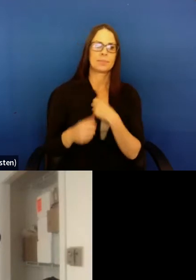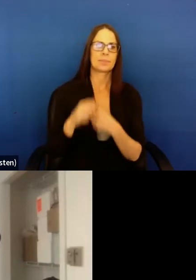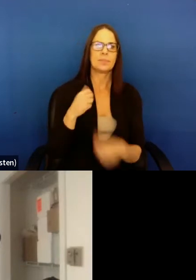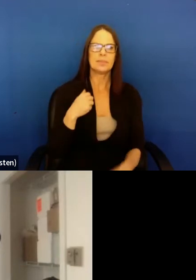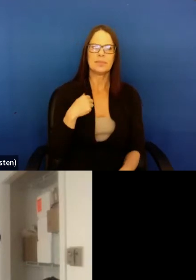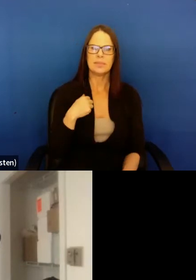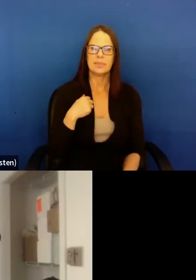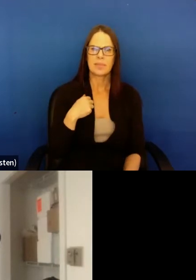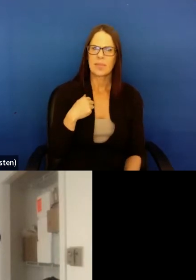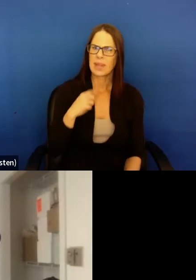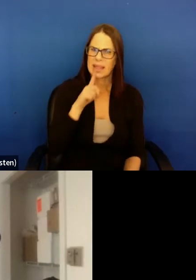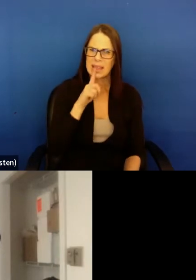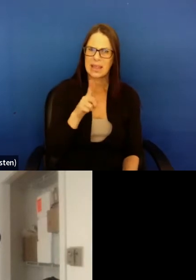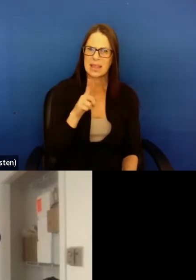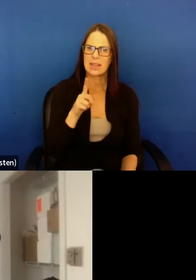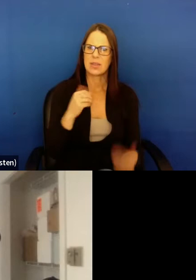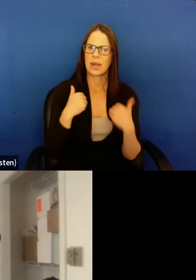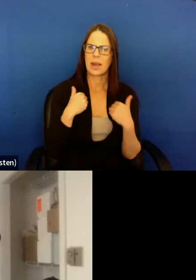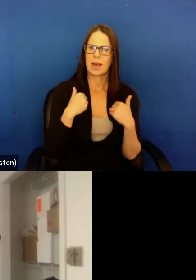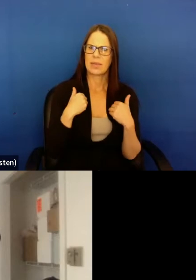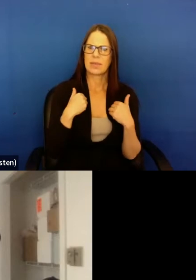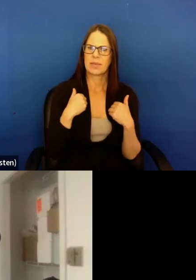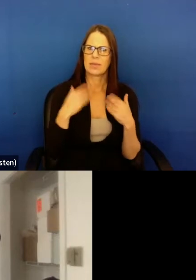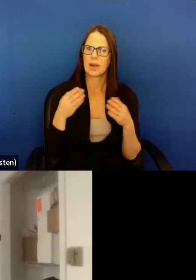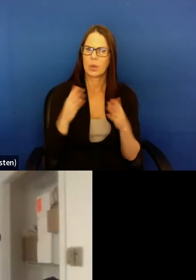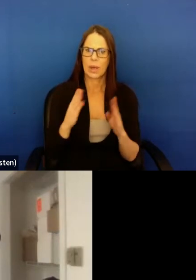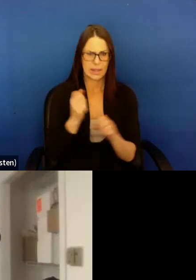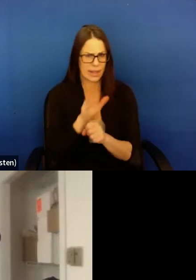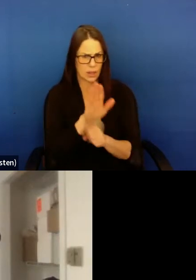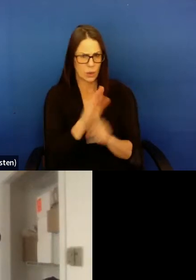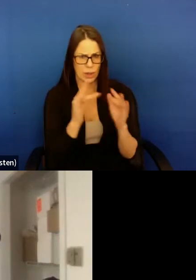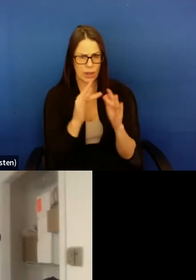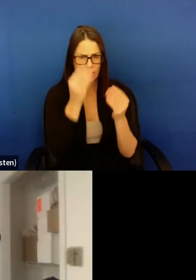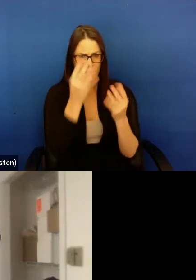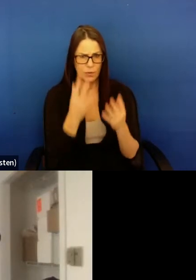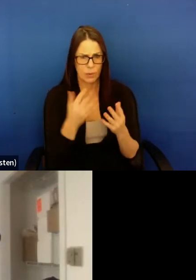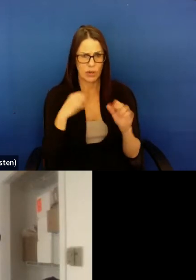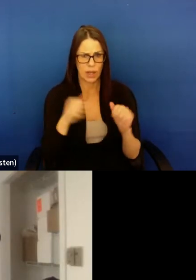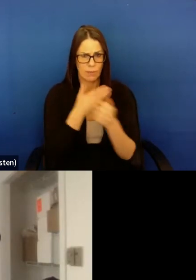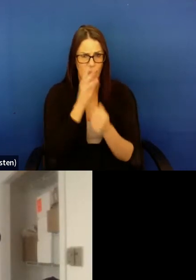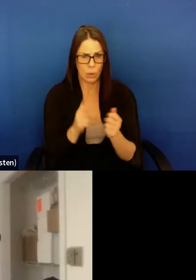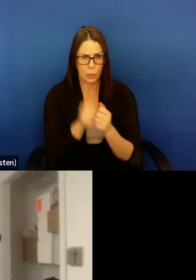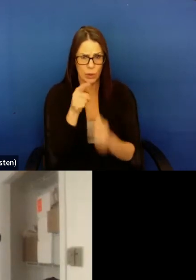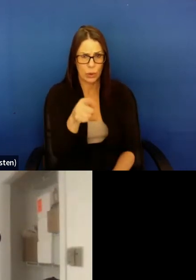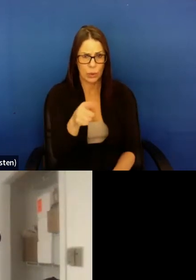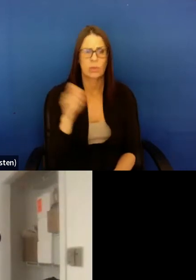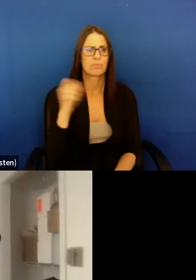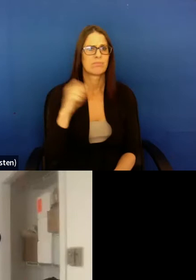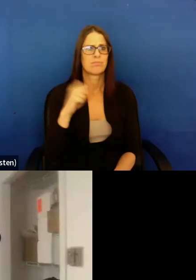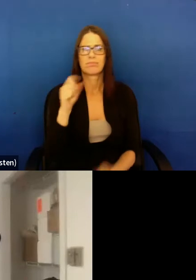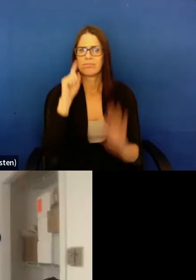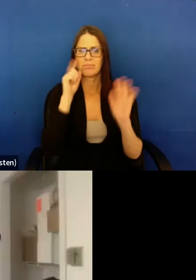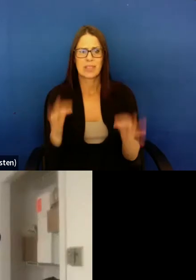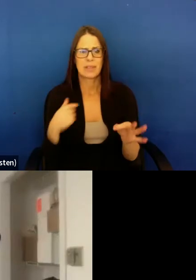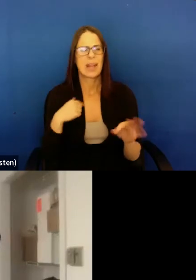there a way to get your contact information so I could follow up with you? Yeah, sure, definitely. I